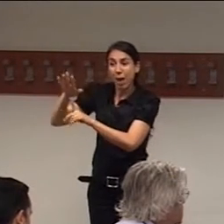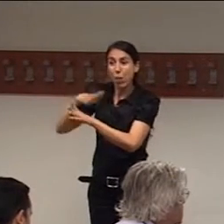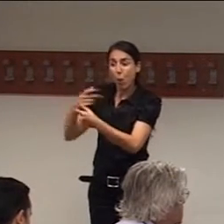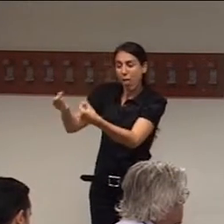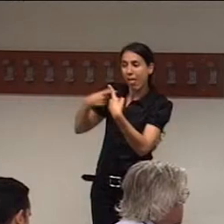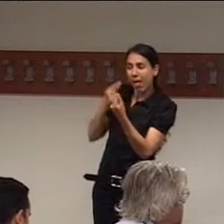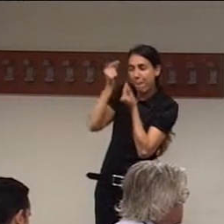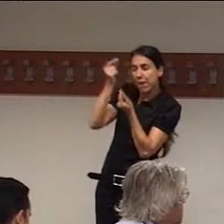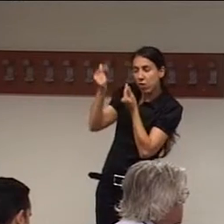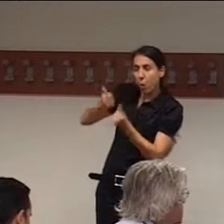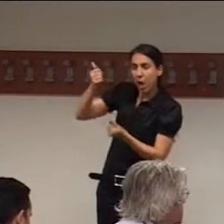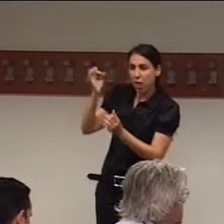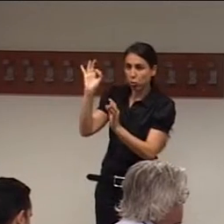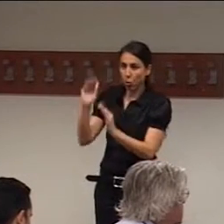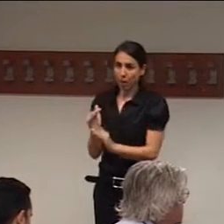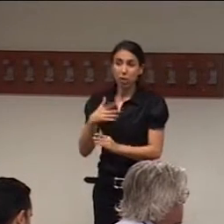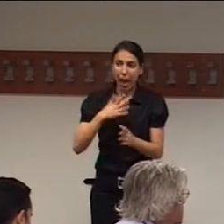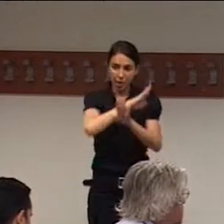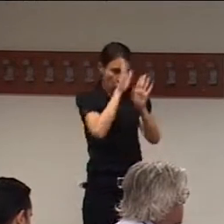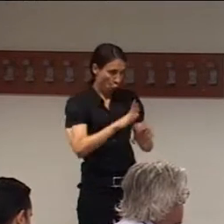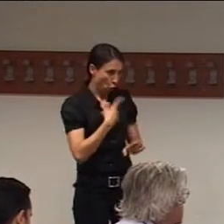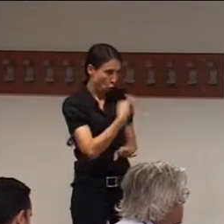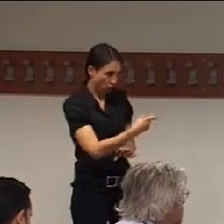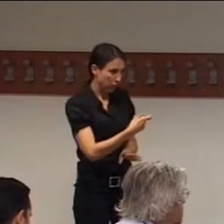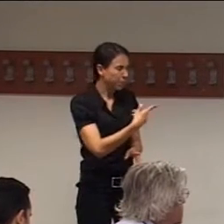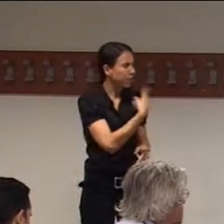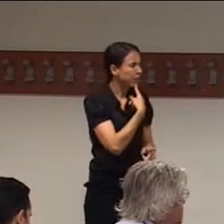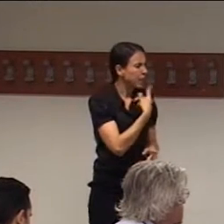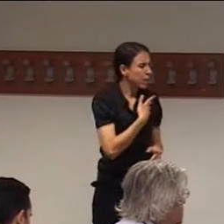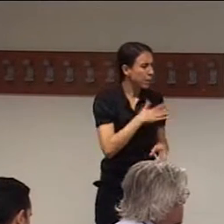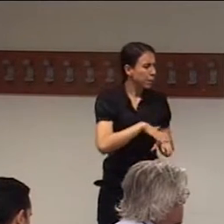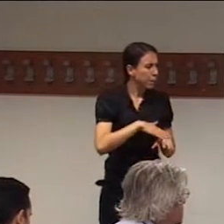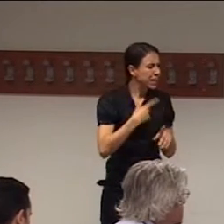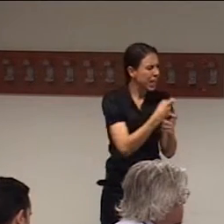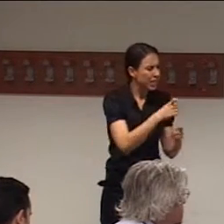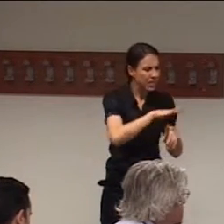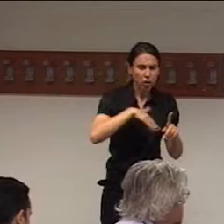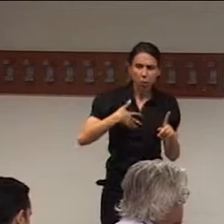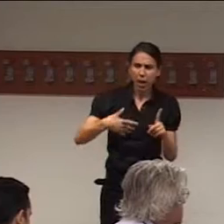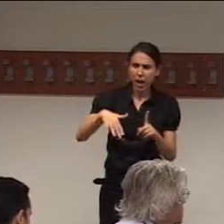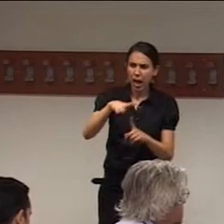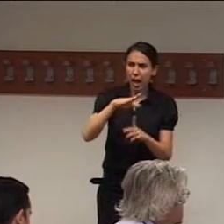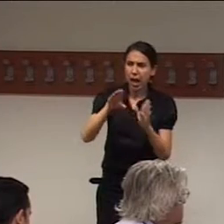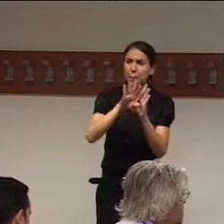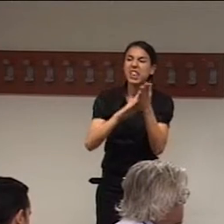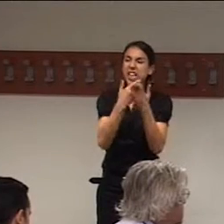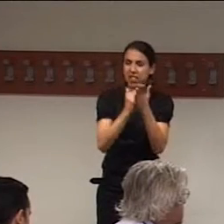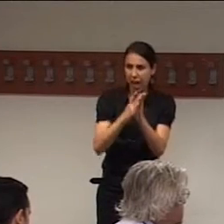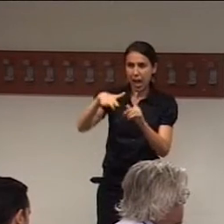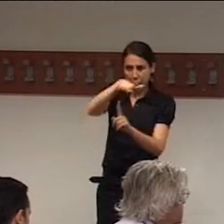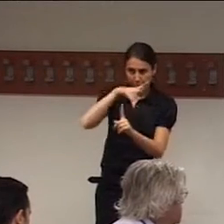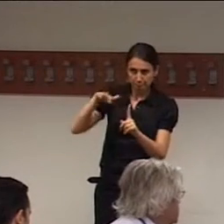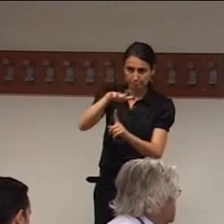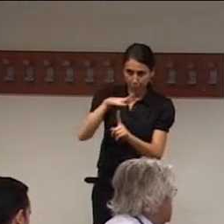on the medium. There will be a different decision taken. And my final question, you say that it's needed to customize the